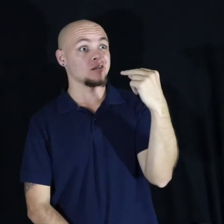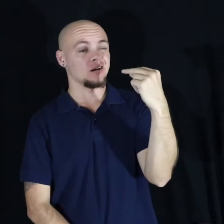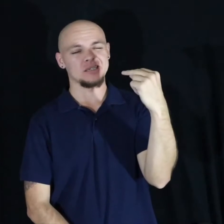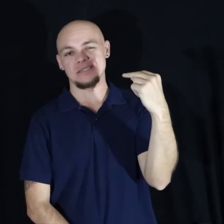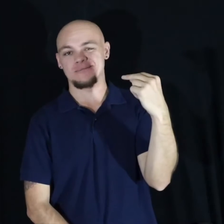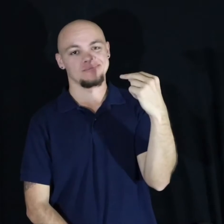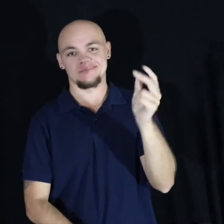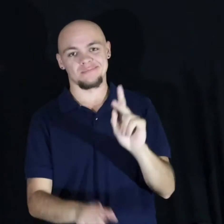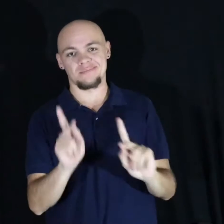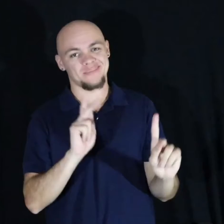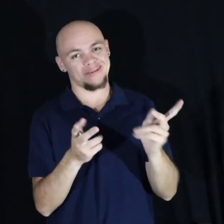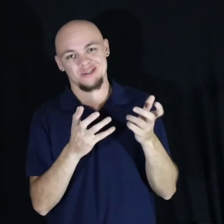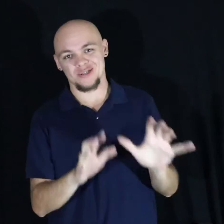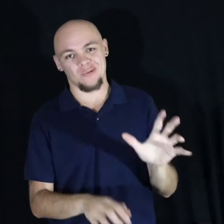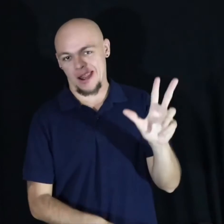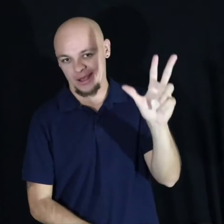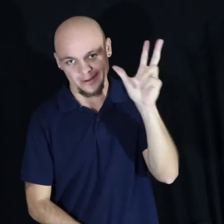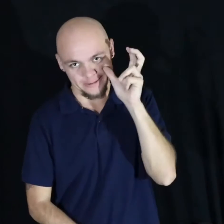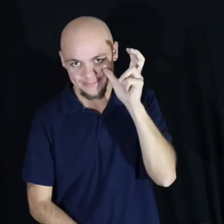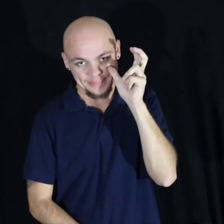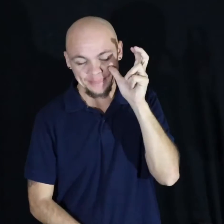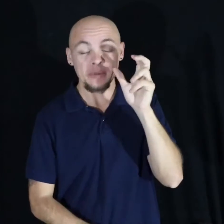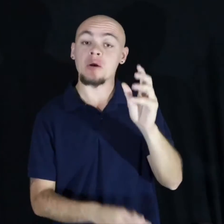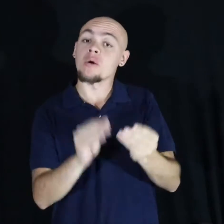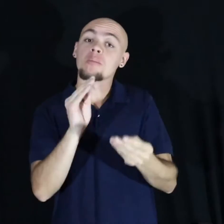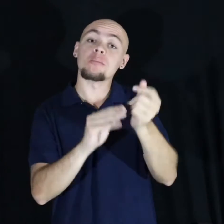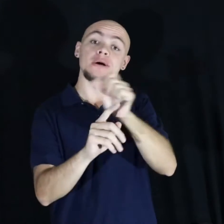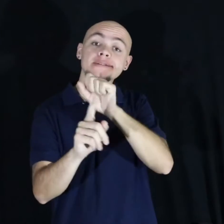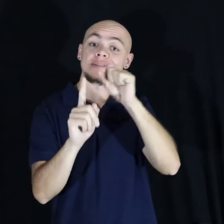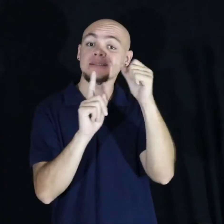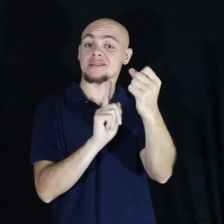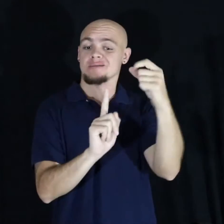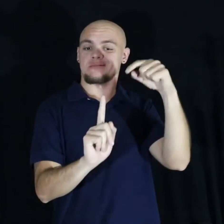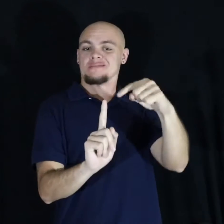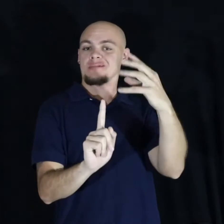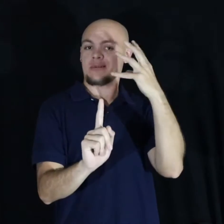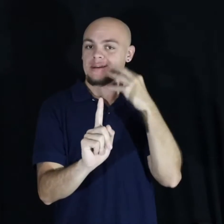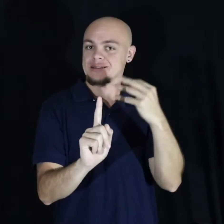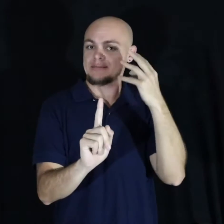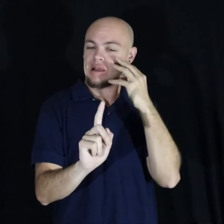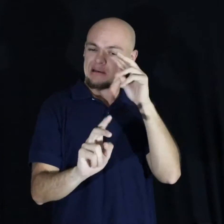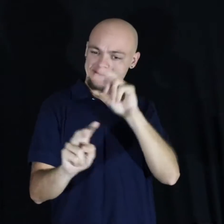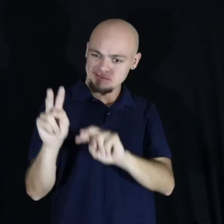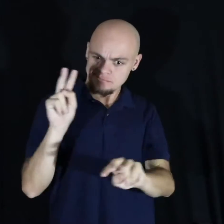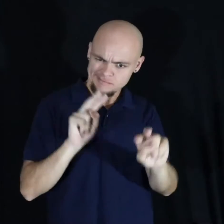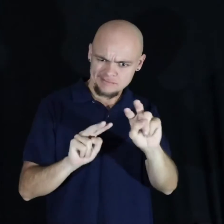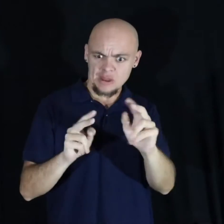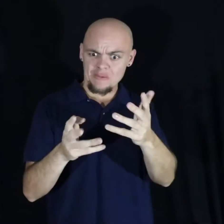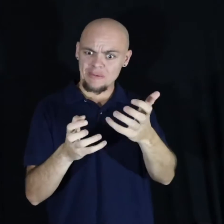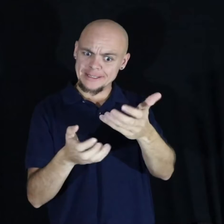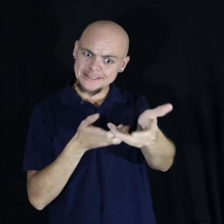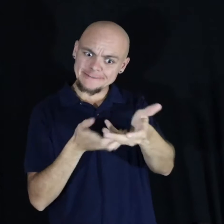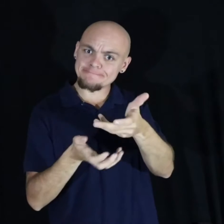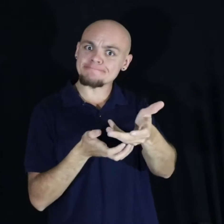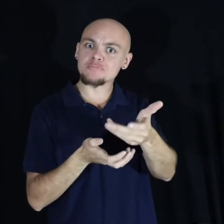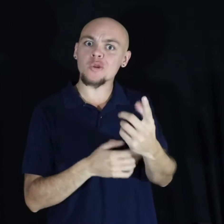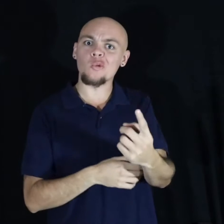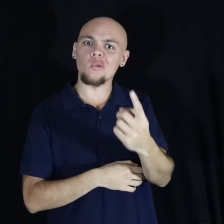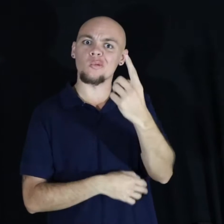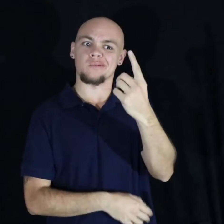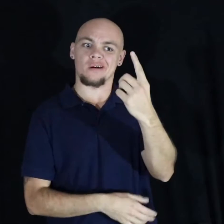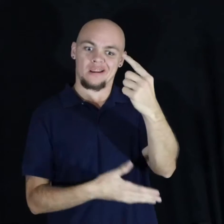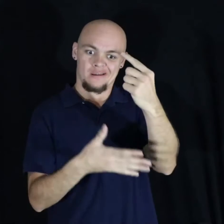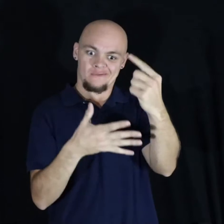for. In most circumstances, when evaluating an experience we want to engage in, one of the determining factors